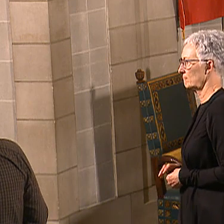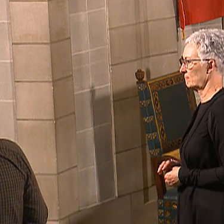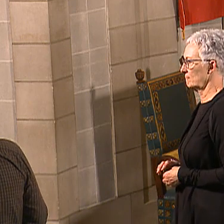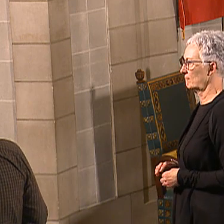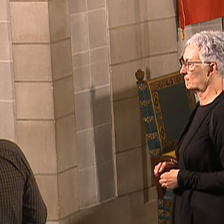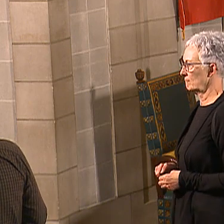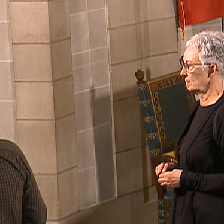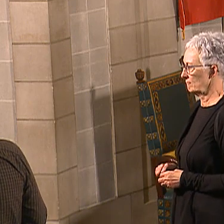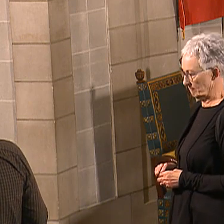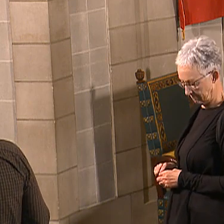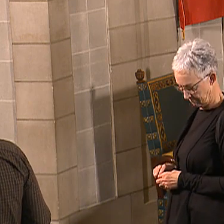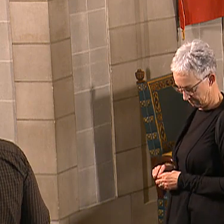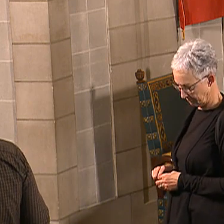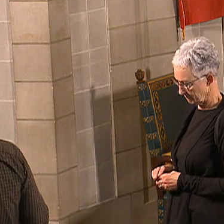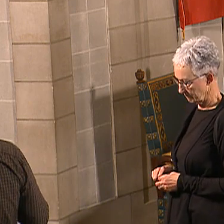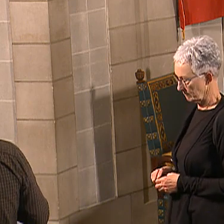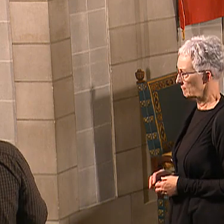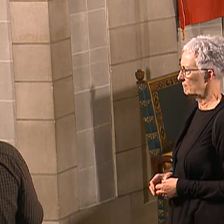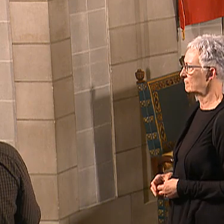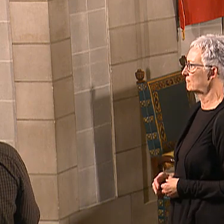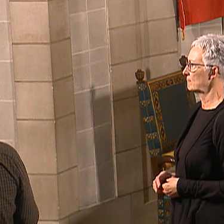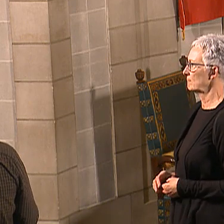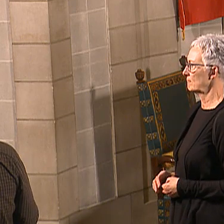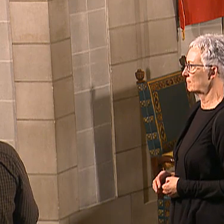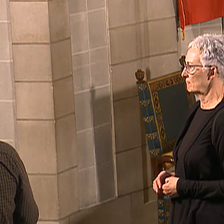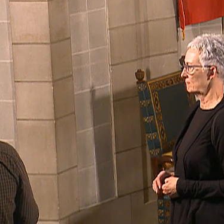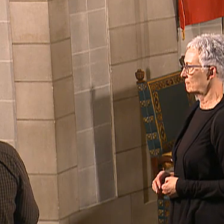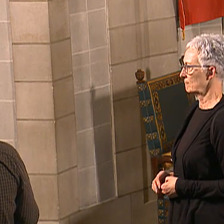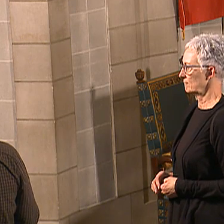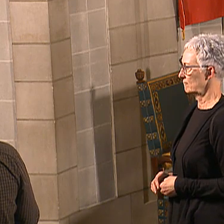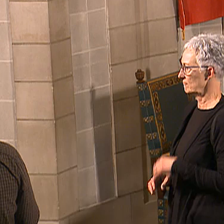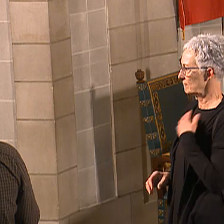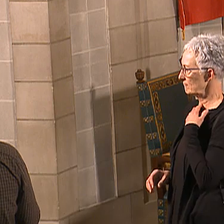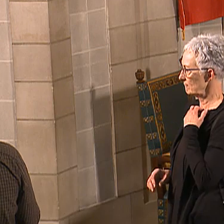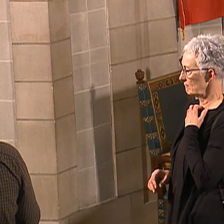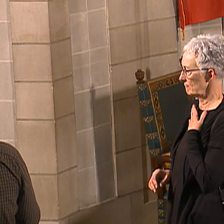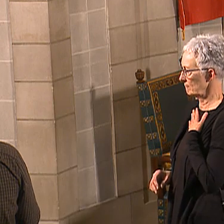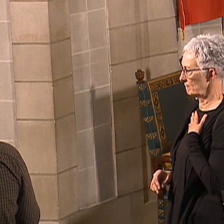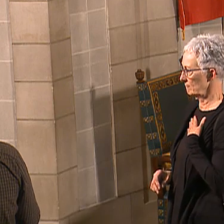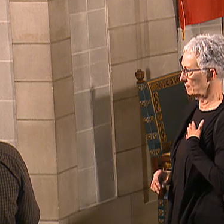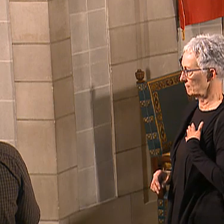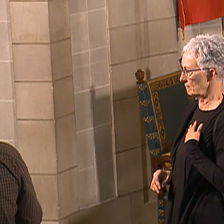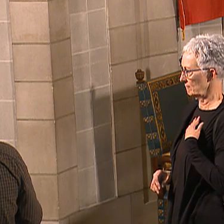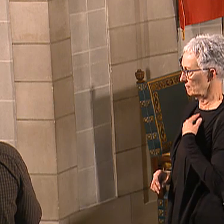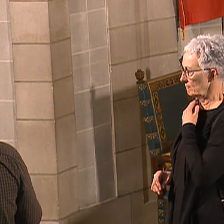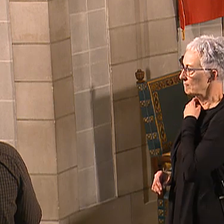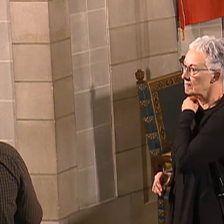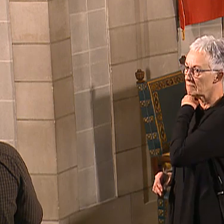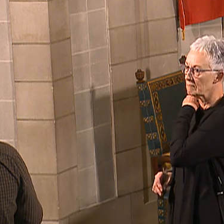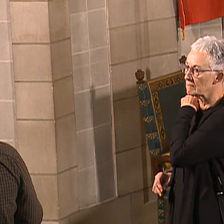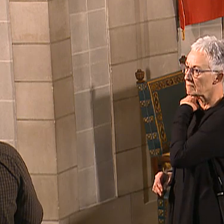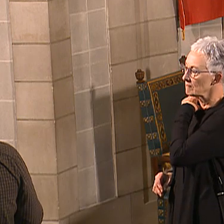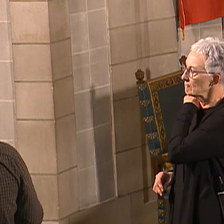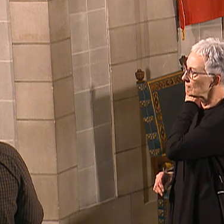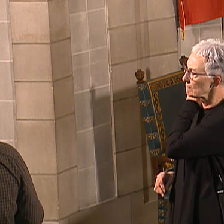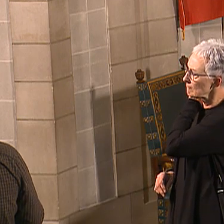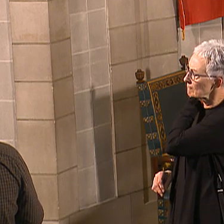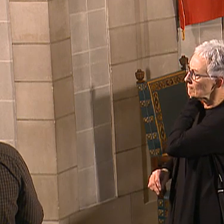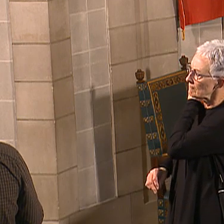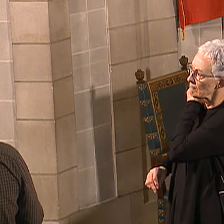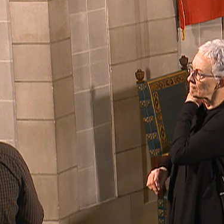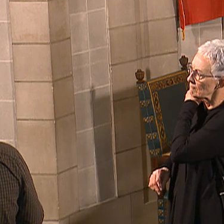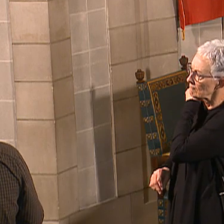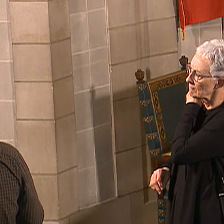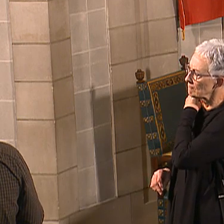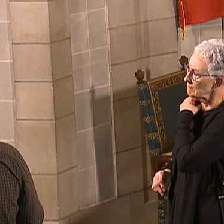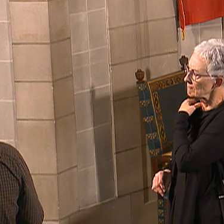isopropyl alcohol, so that it, basically can't be drinking. And then they take that and they, with water and maybe an aloe